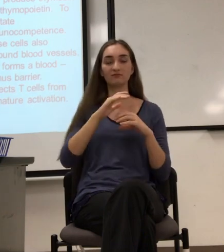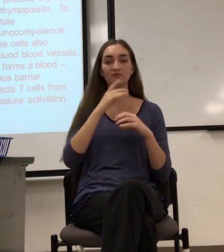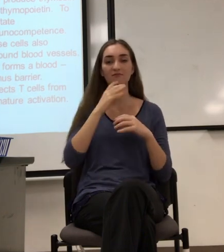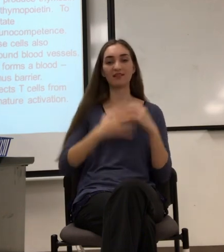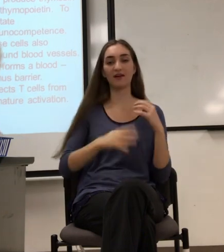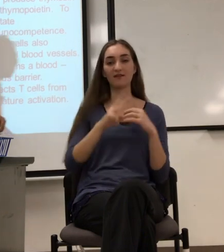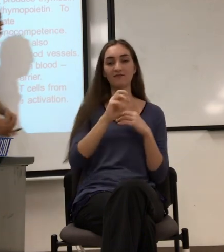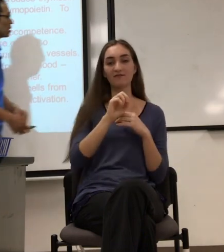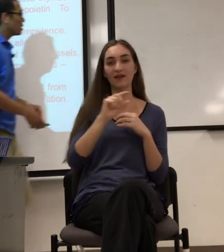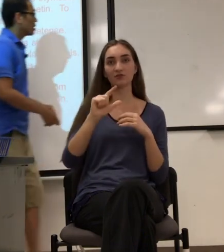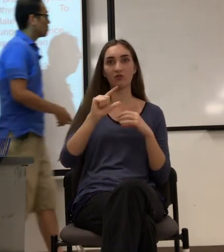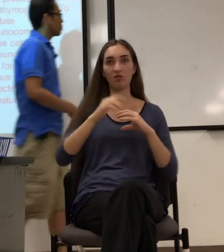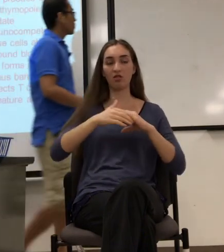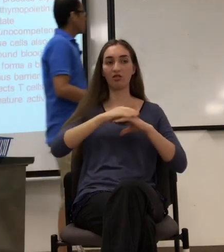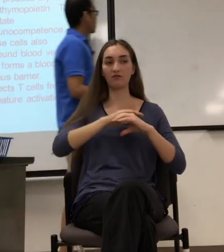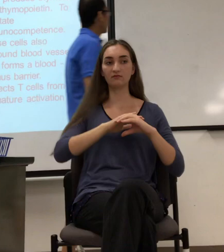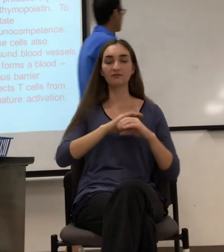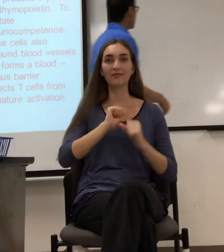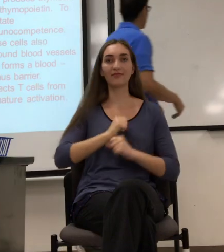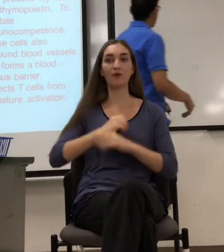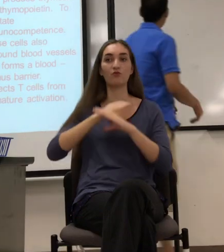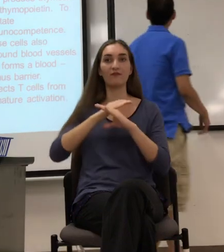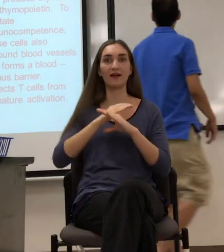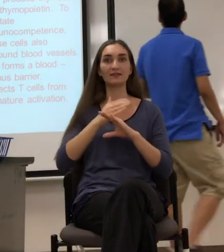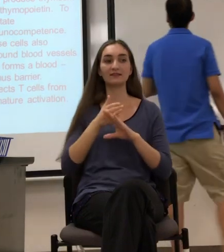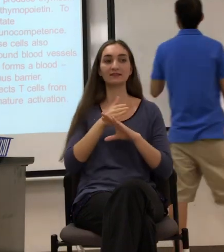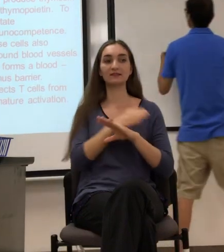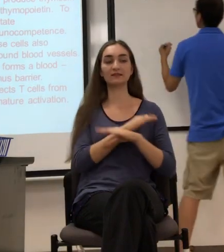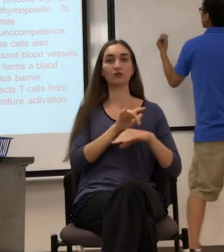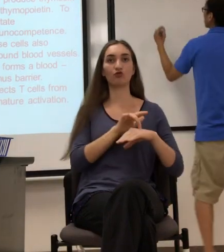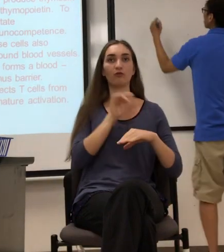premature activation of T cells.